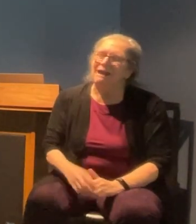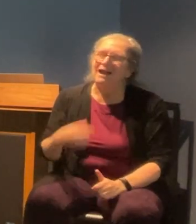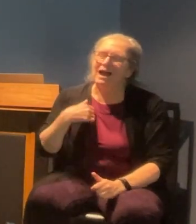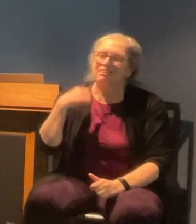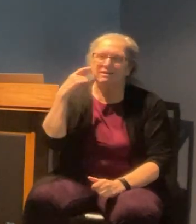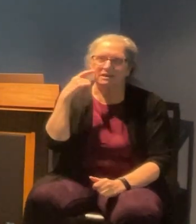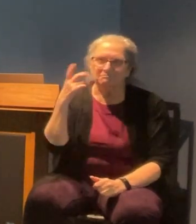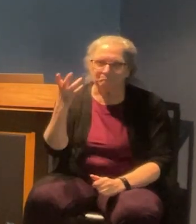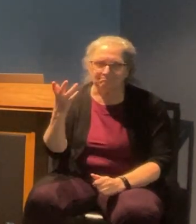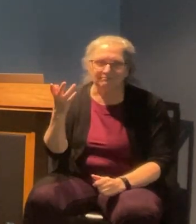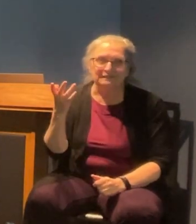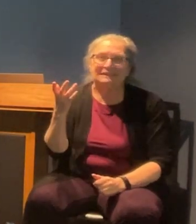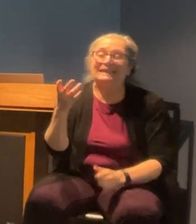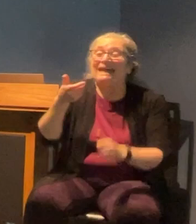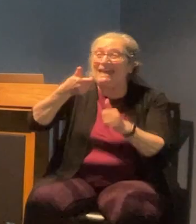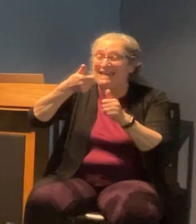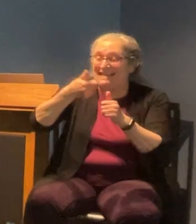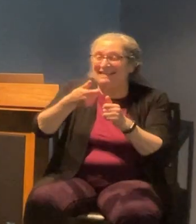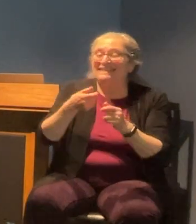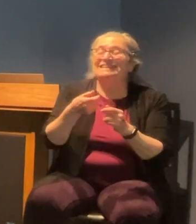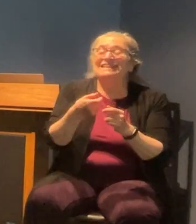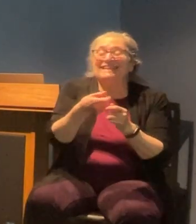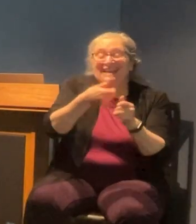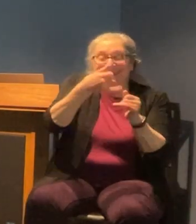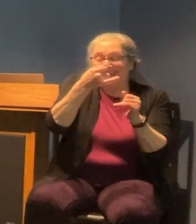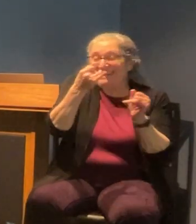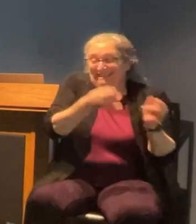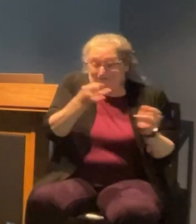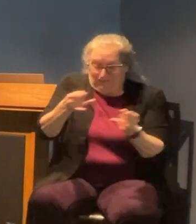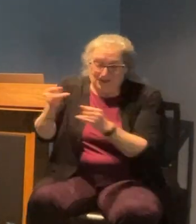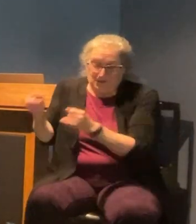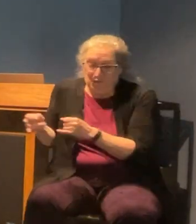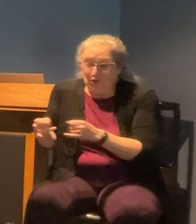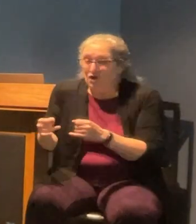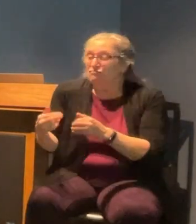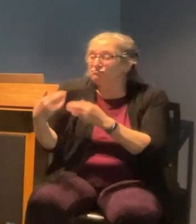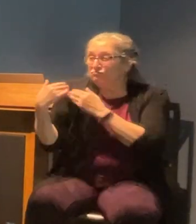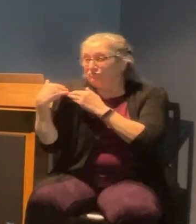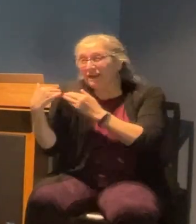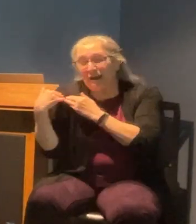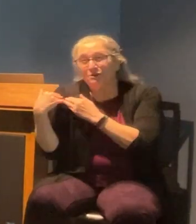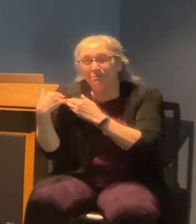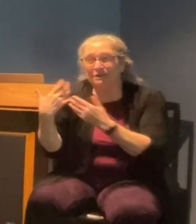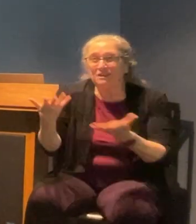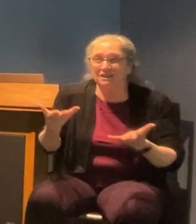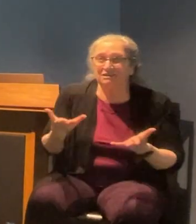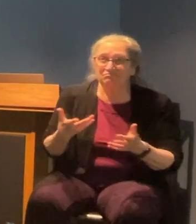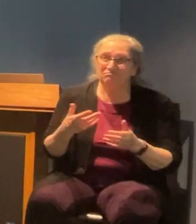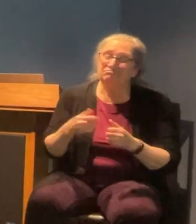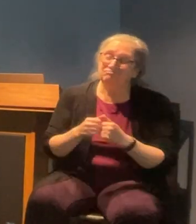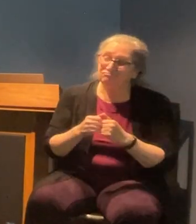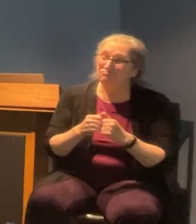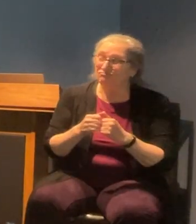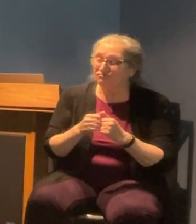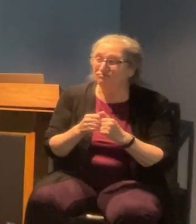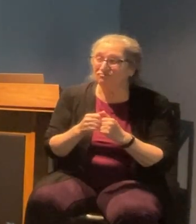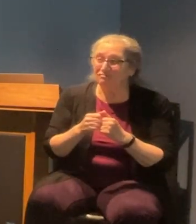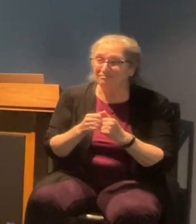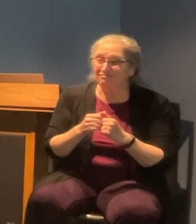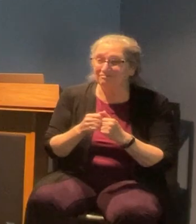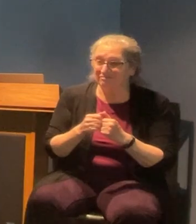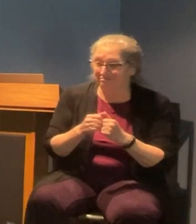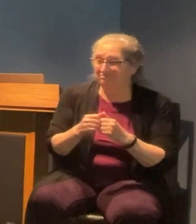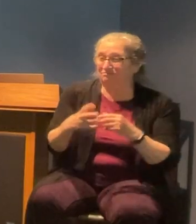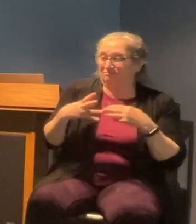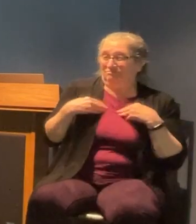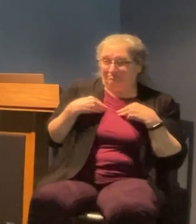what you say about individual accountability, I totally agree with. And I also think that if we